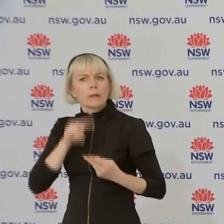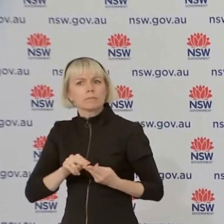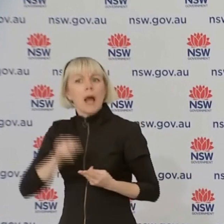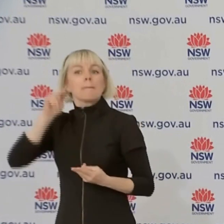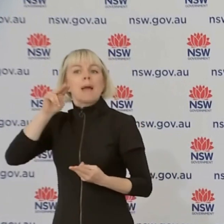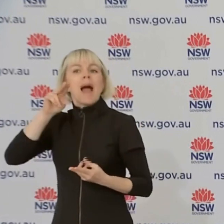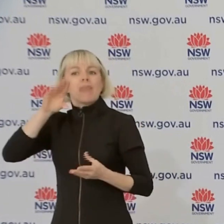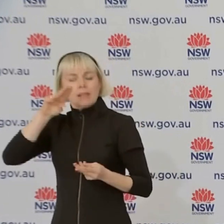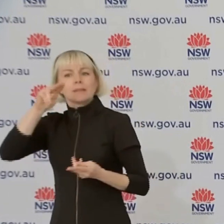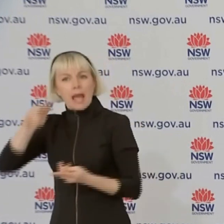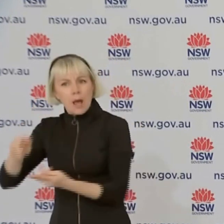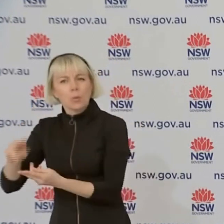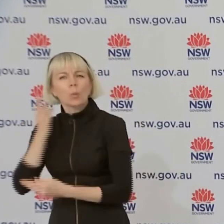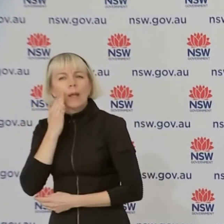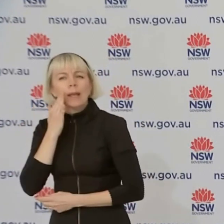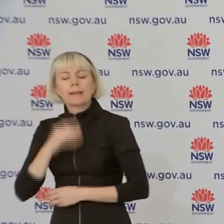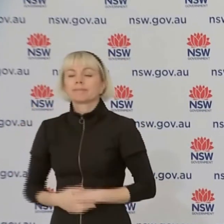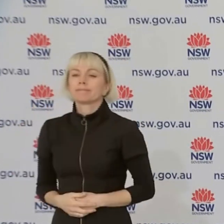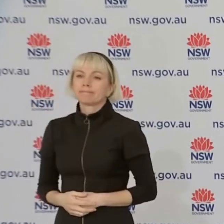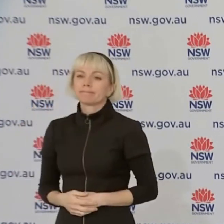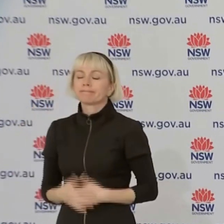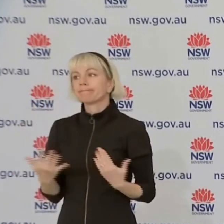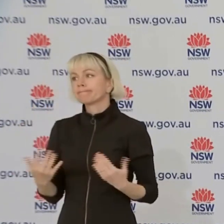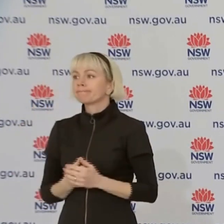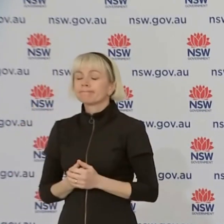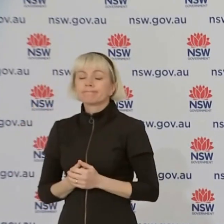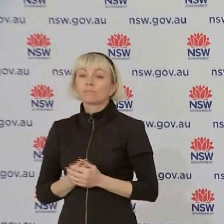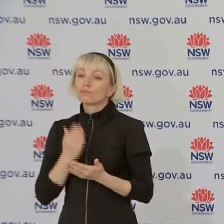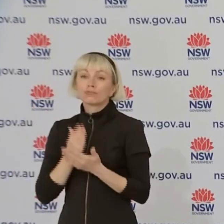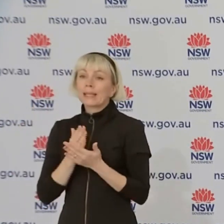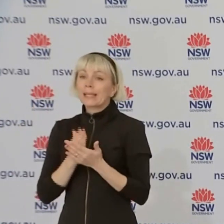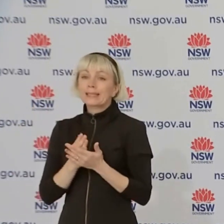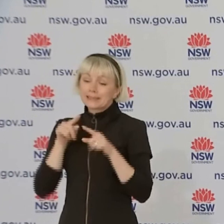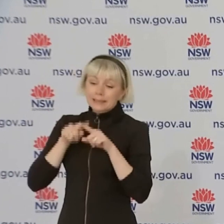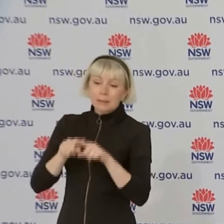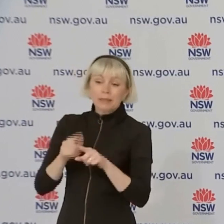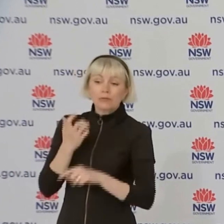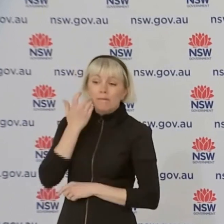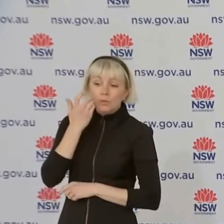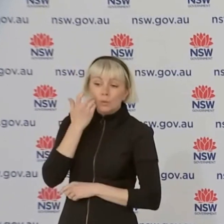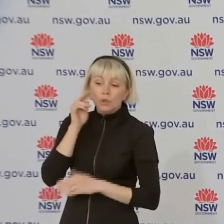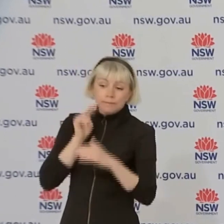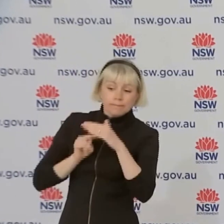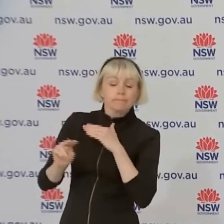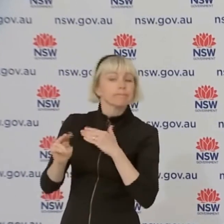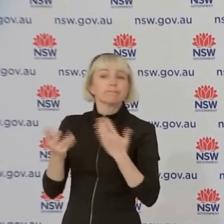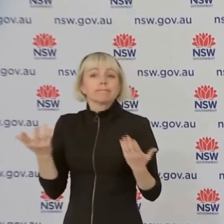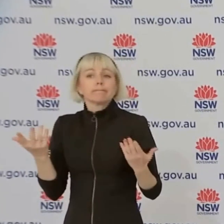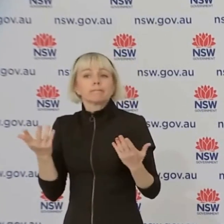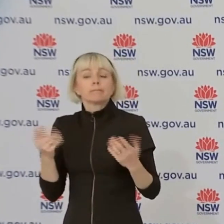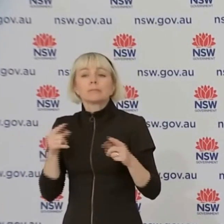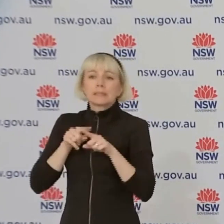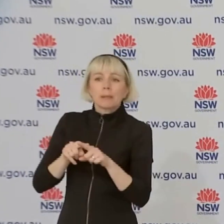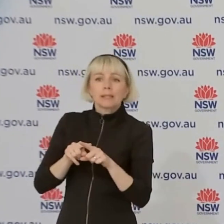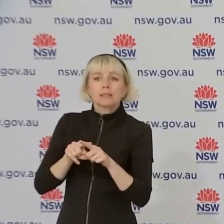number of variables. So it depends on, a number of things depend on what the future looks like. There was some modelling I saw the other day which predicted